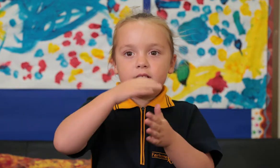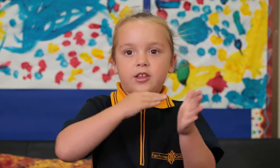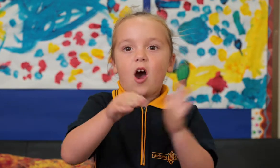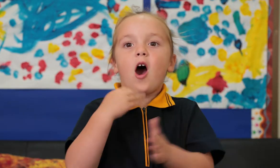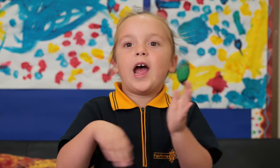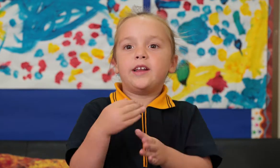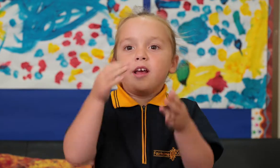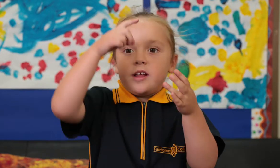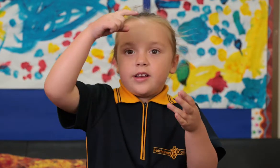Sign.